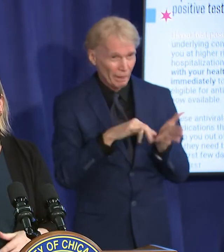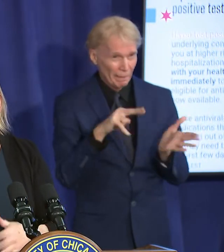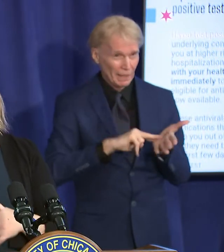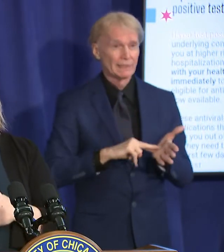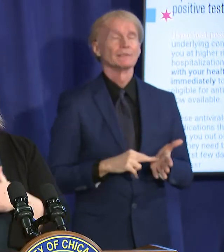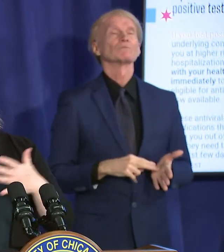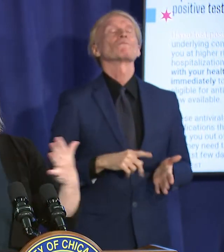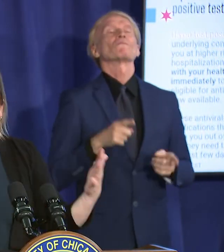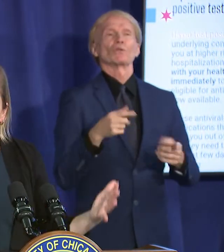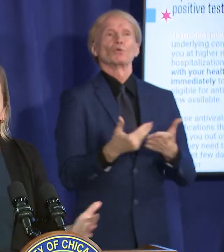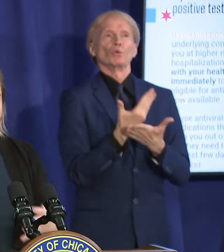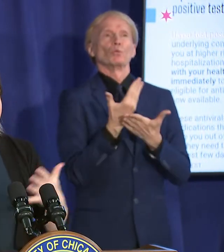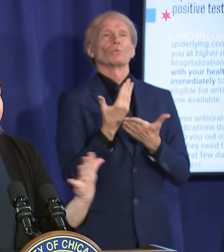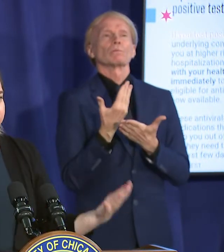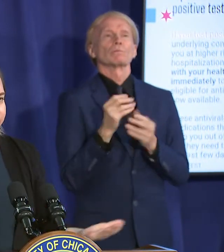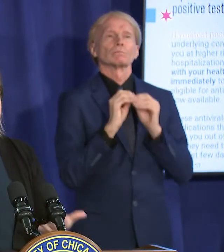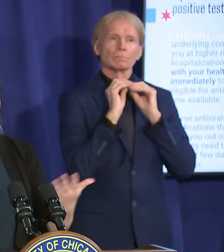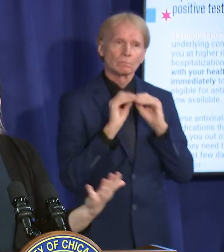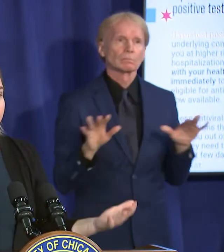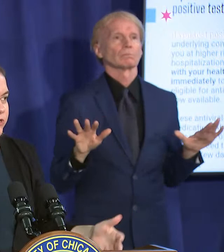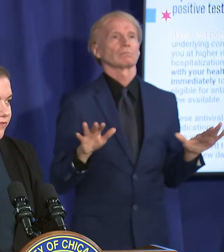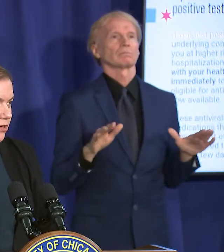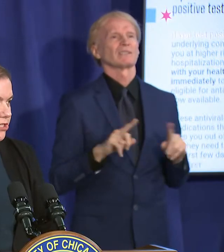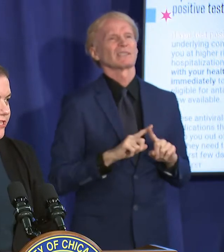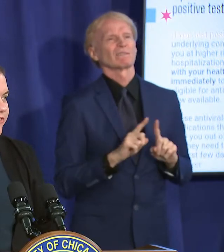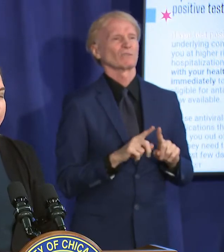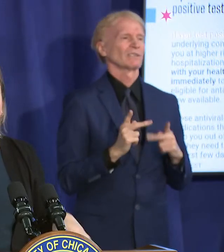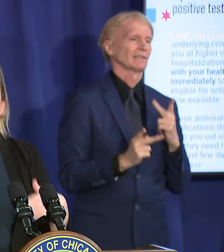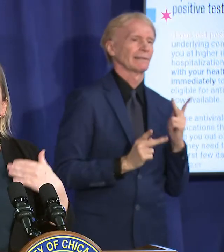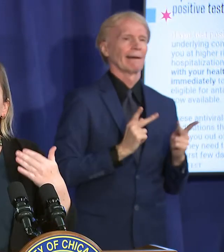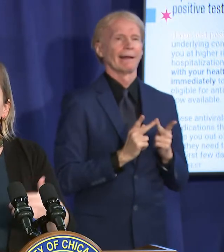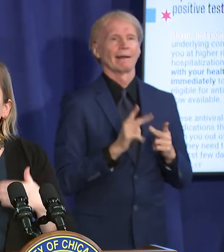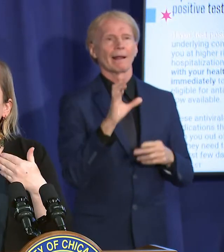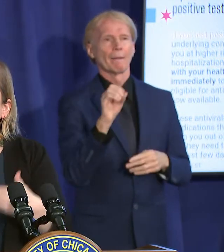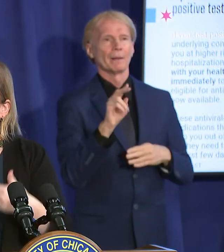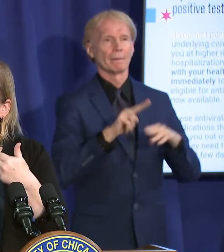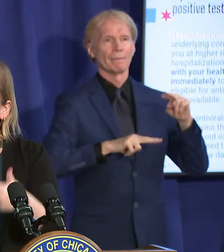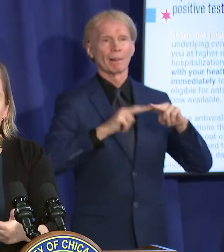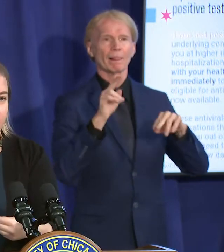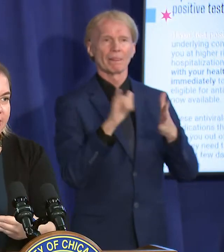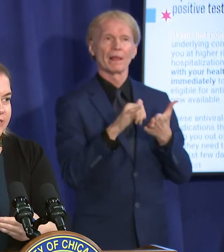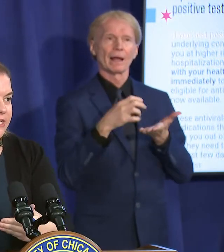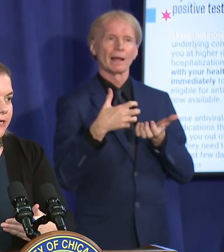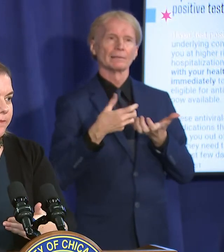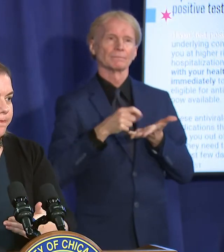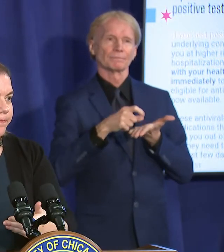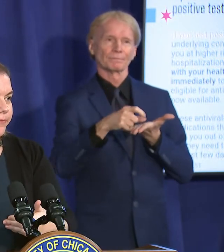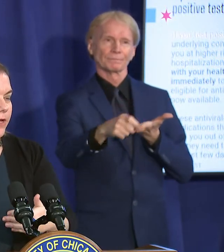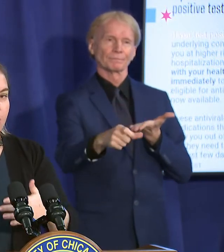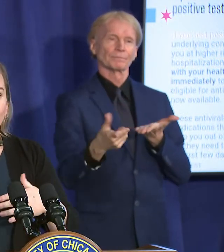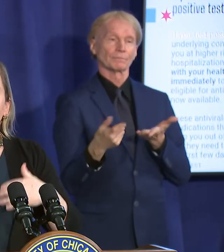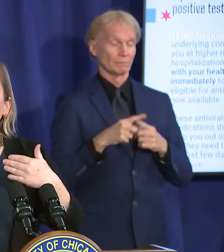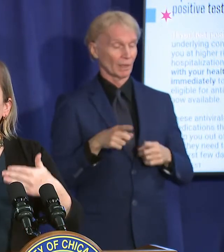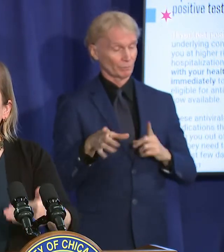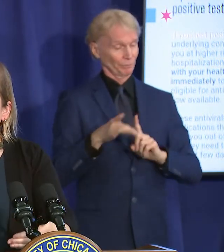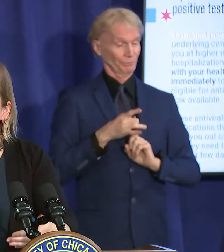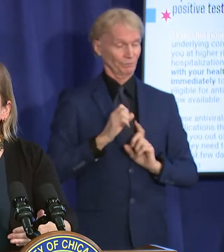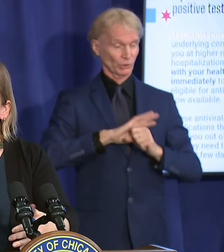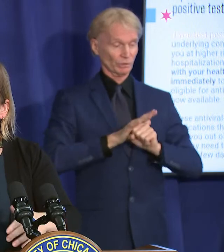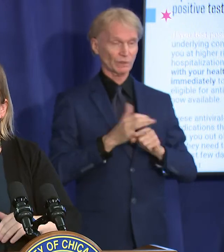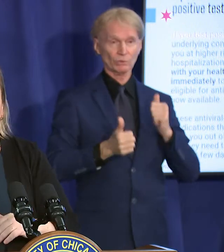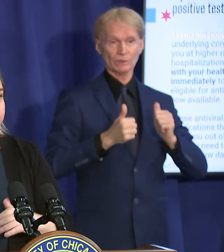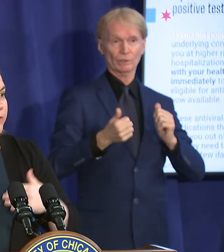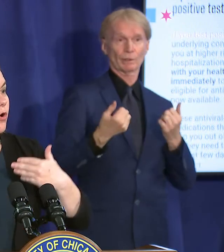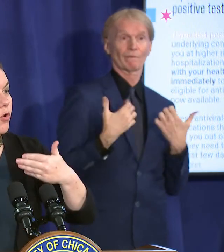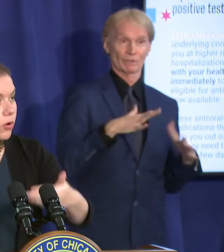are, there's a number of different flavors and versions of them. But if somebody gets COVID-19, whether that's a